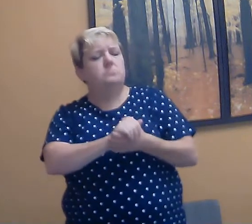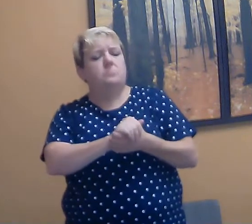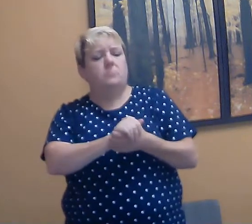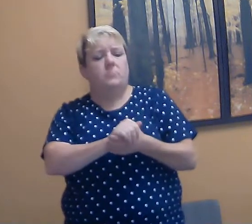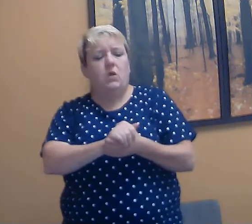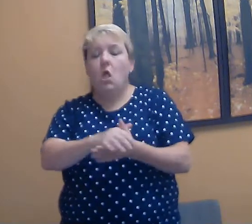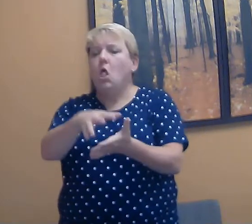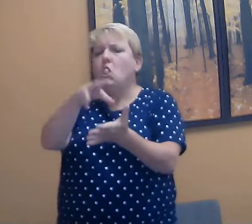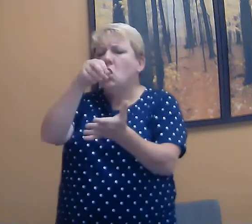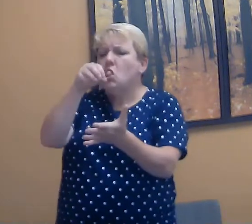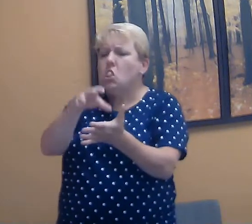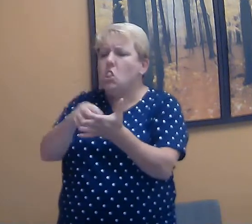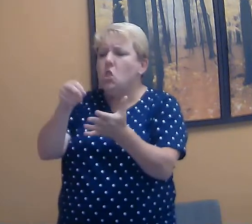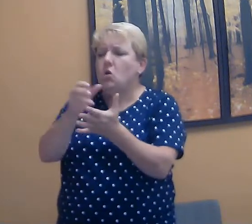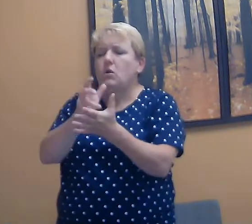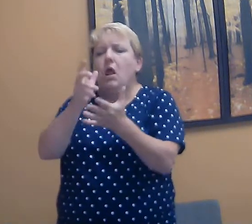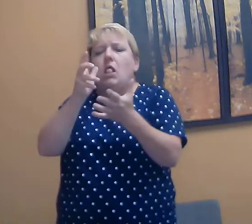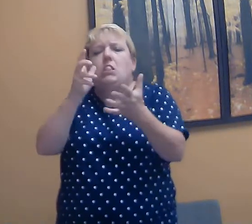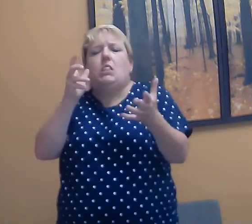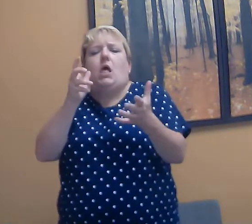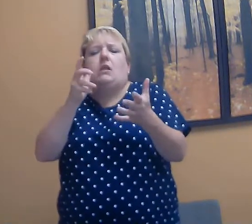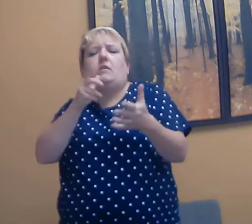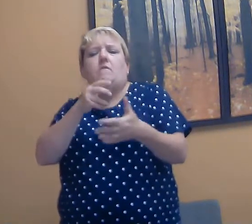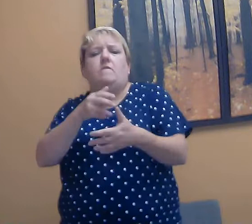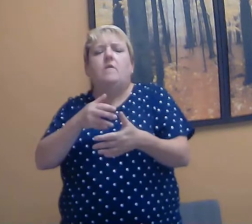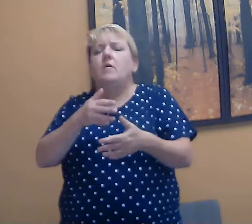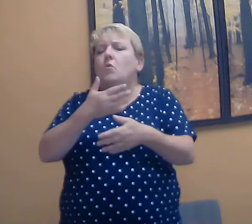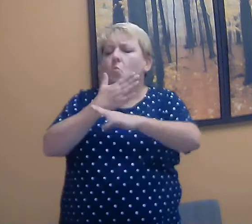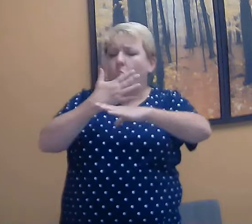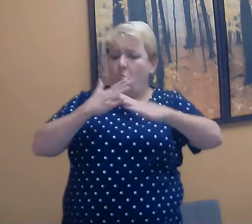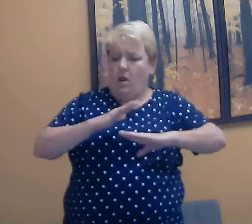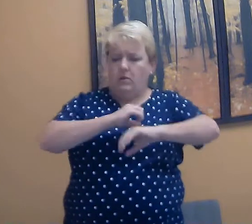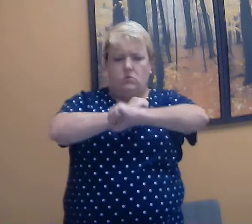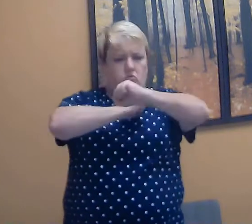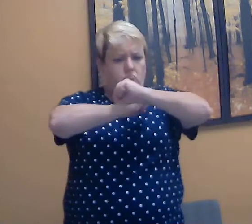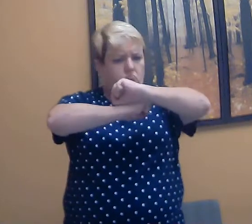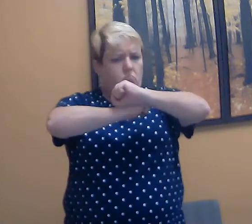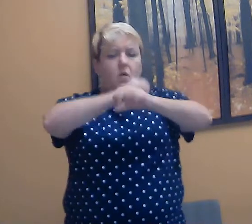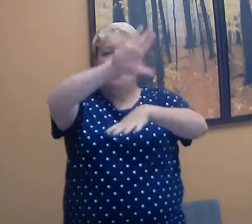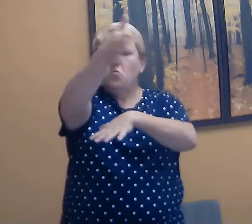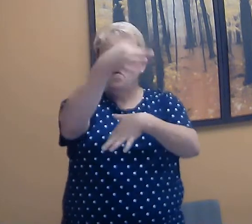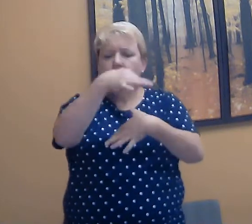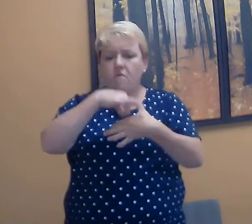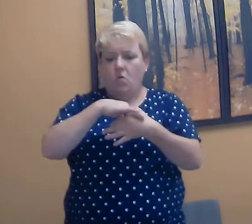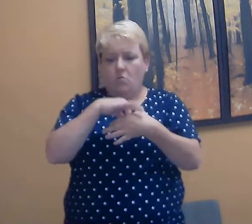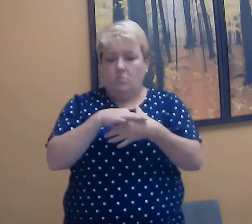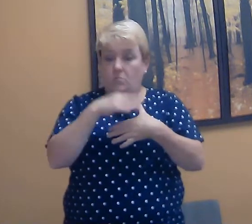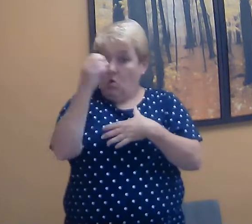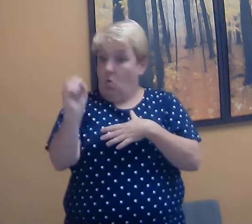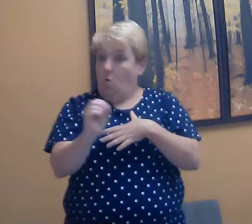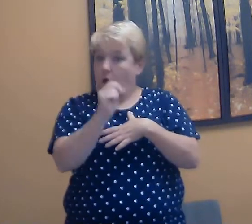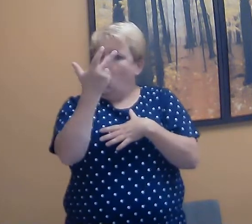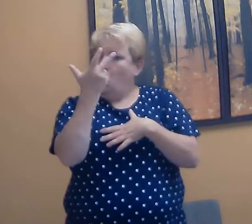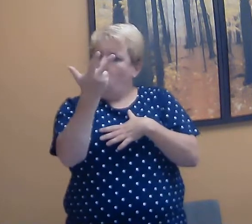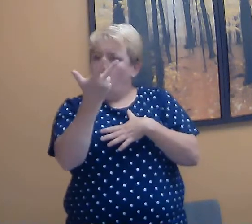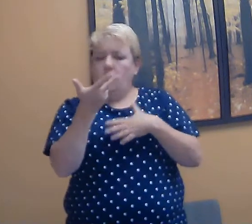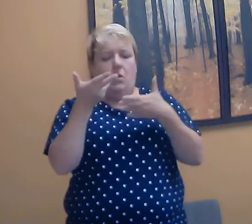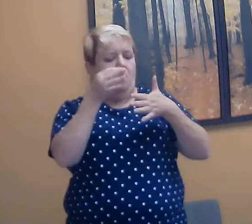the way in election security. In Ohio, there are 3 ways to vote. First, vote